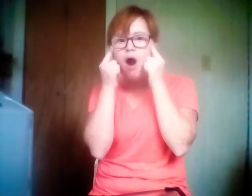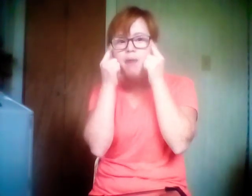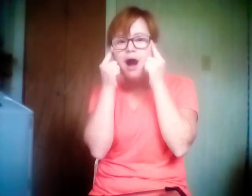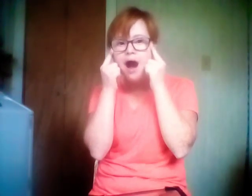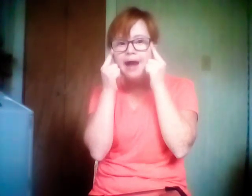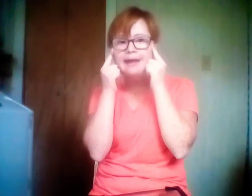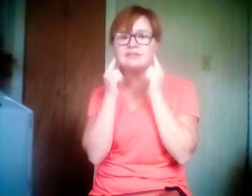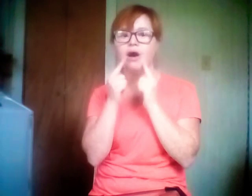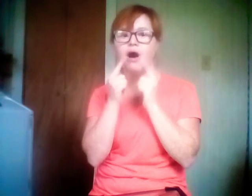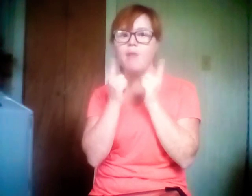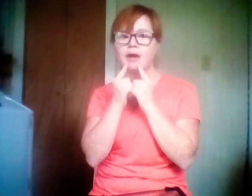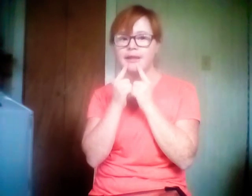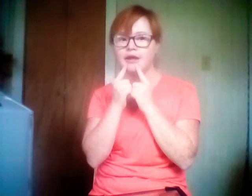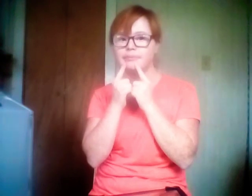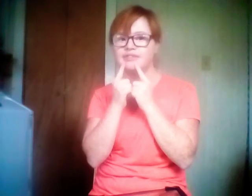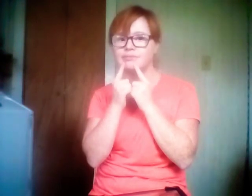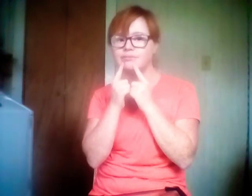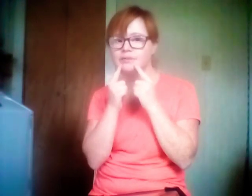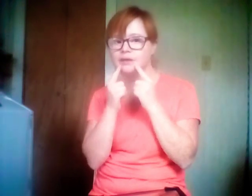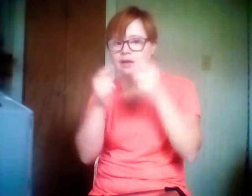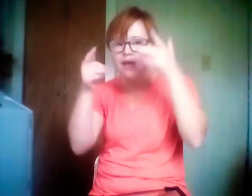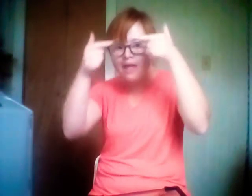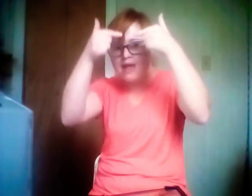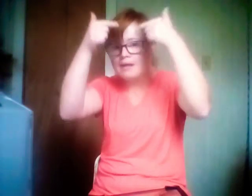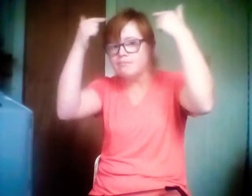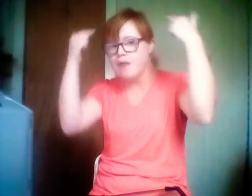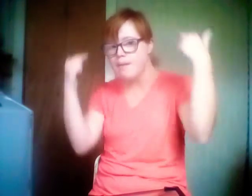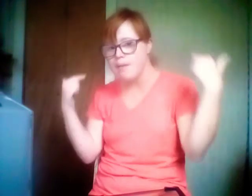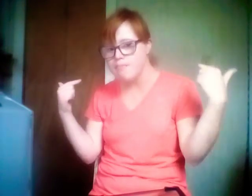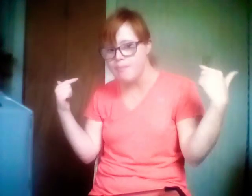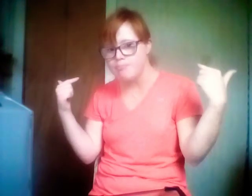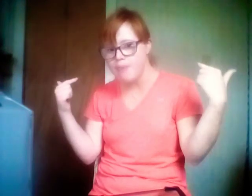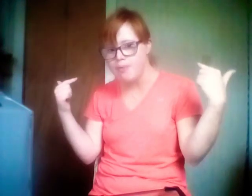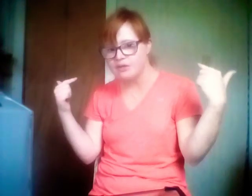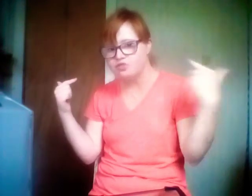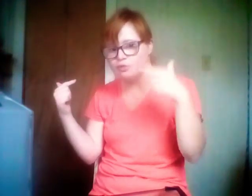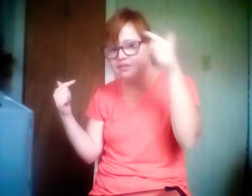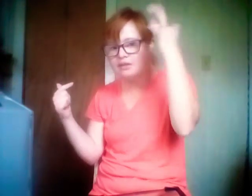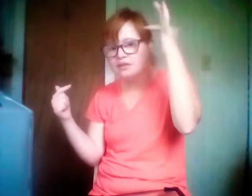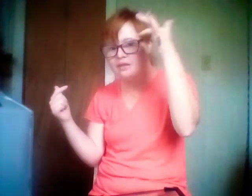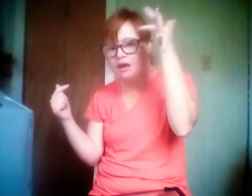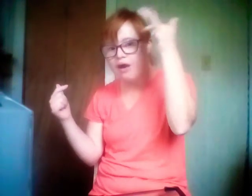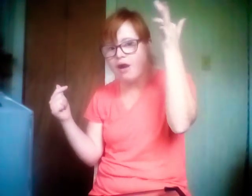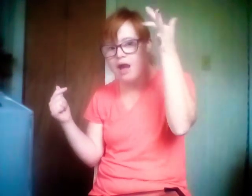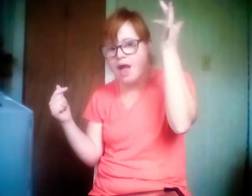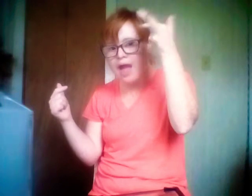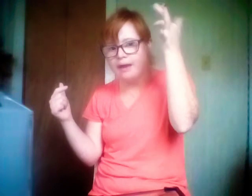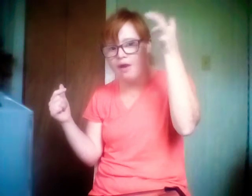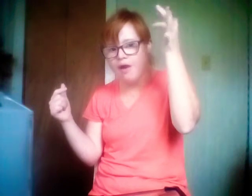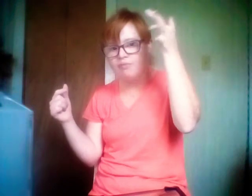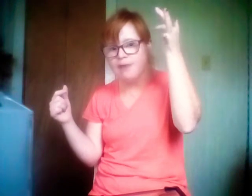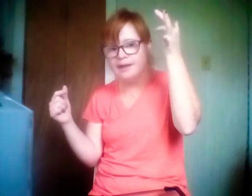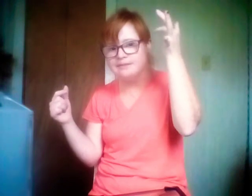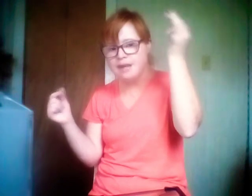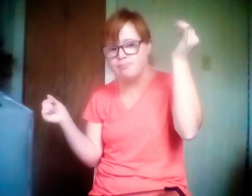On my eyes, on my lips, and my bronzers. Head of my